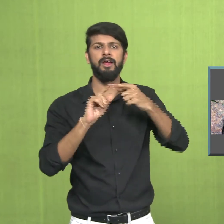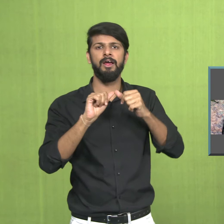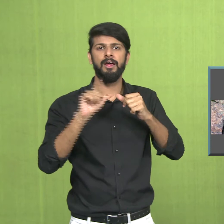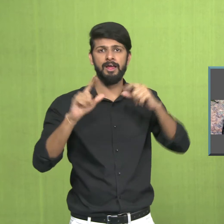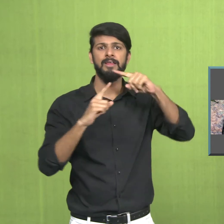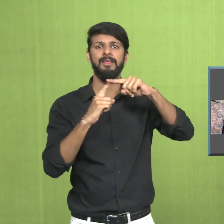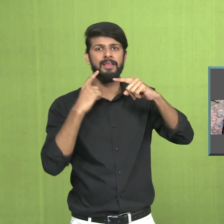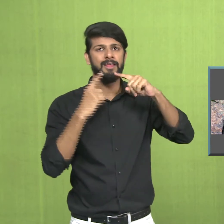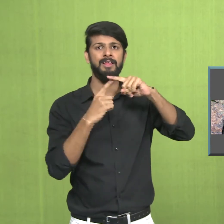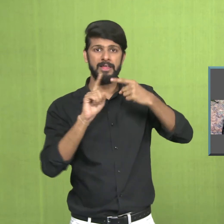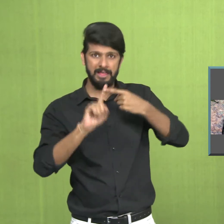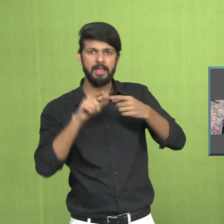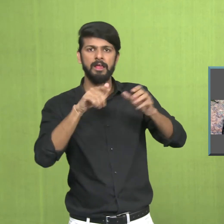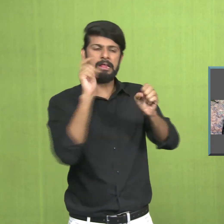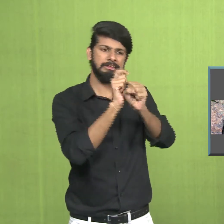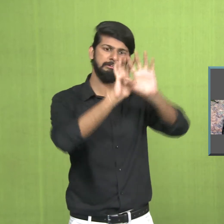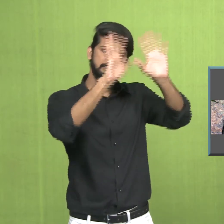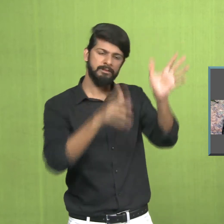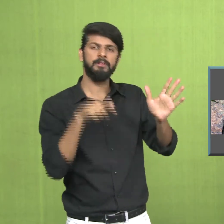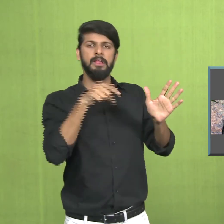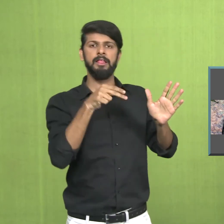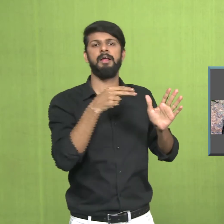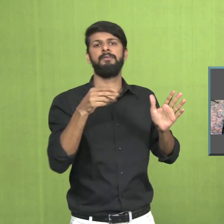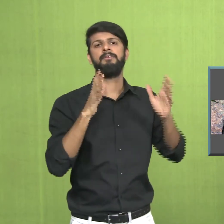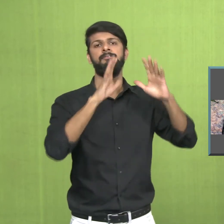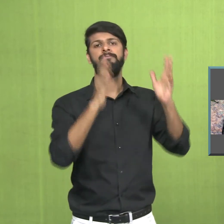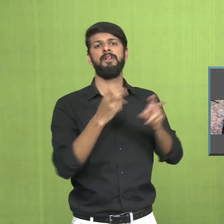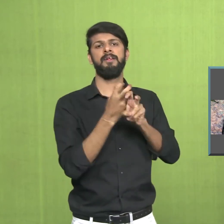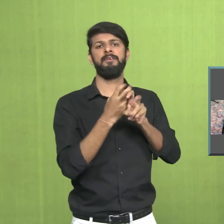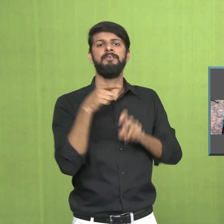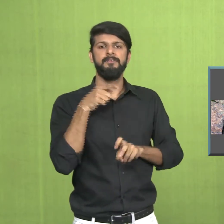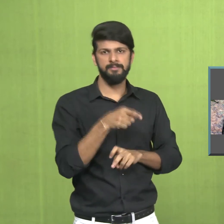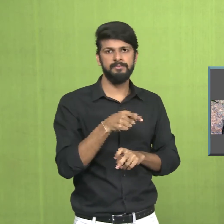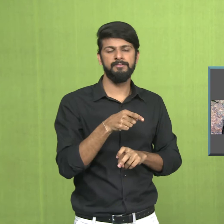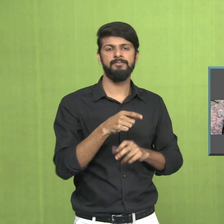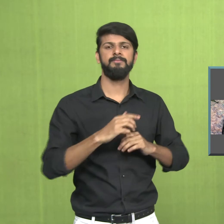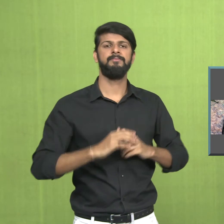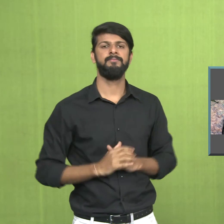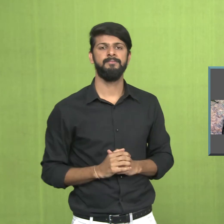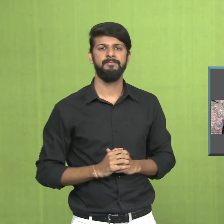stone is called statite. That's how, or this is what was used to make the priest bust.